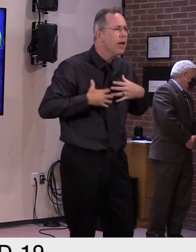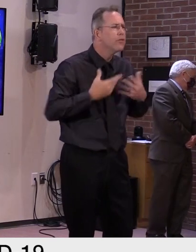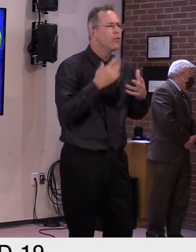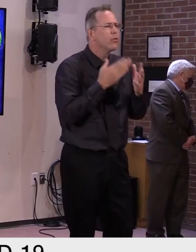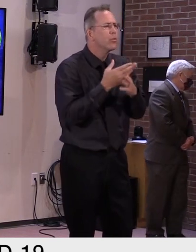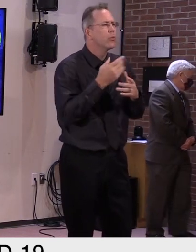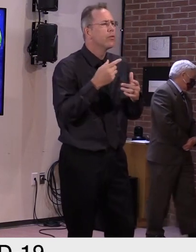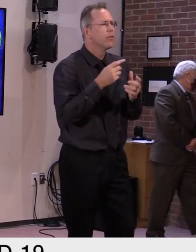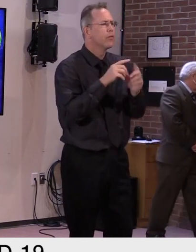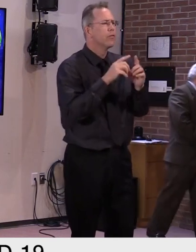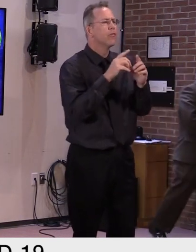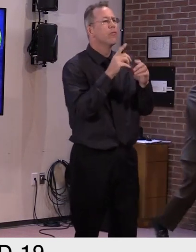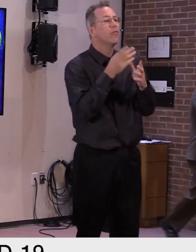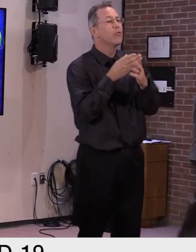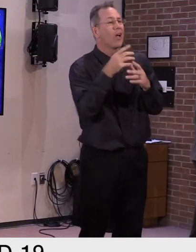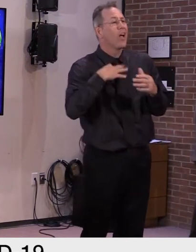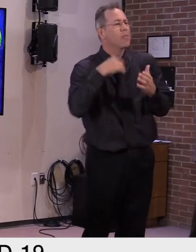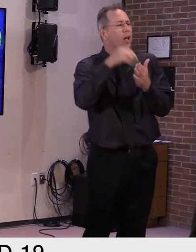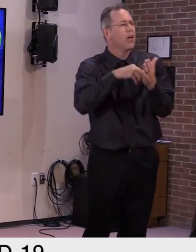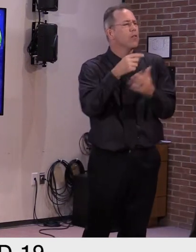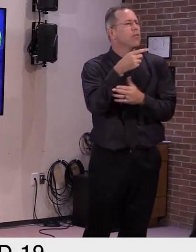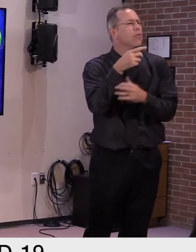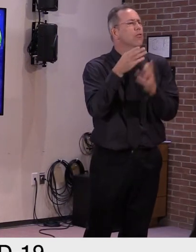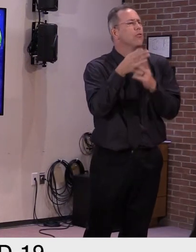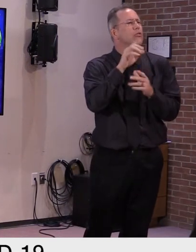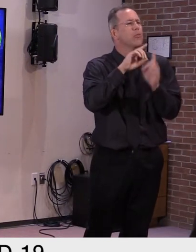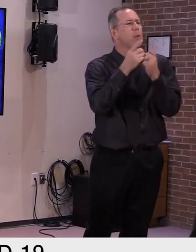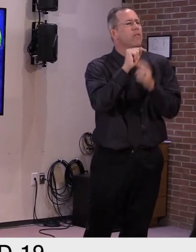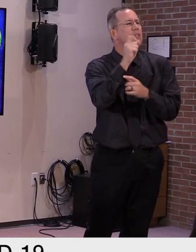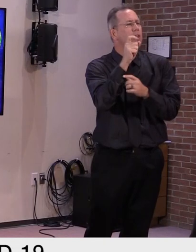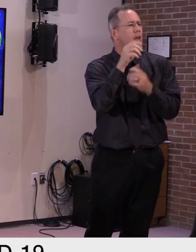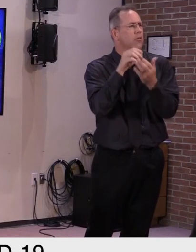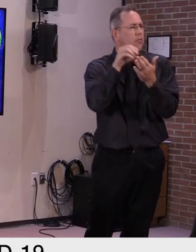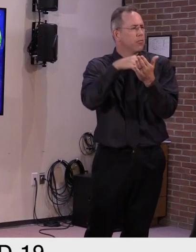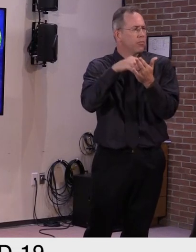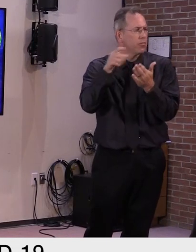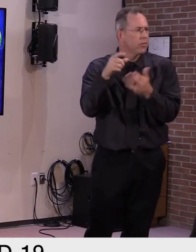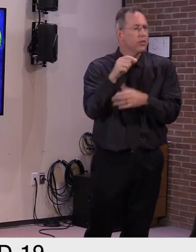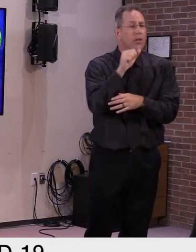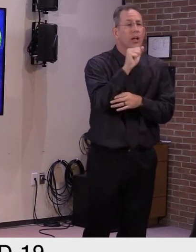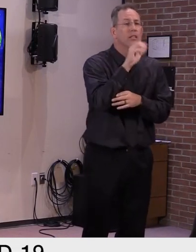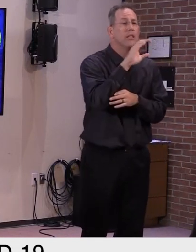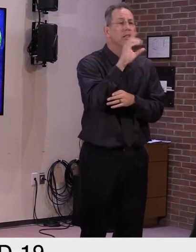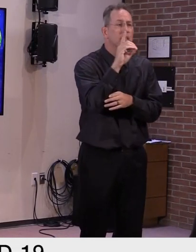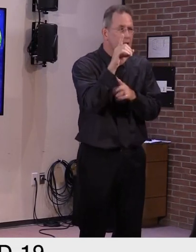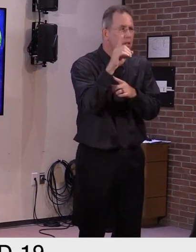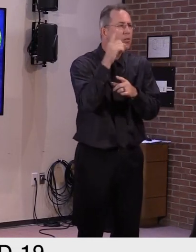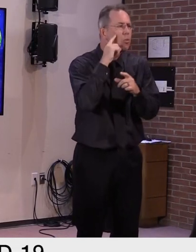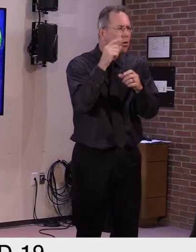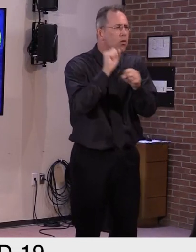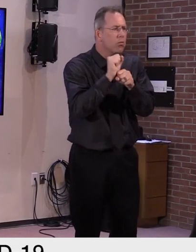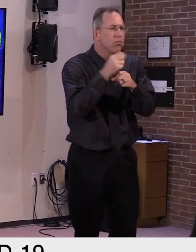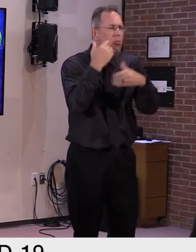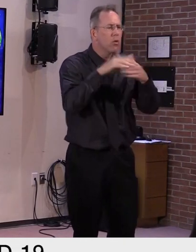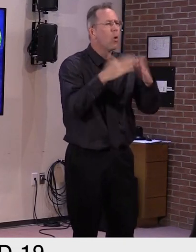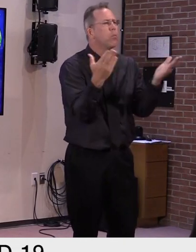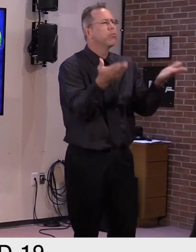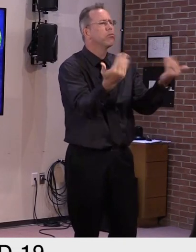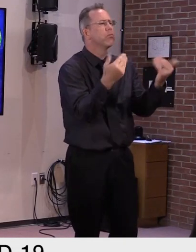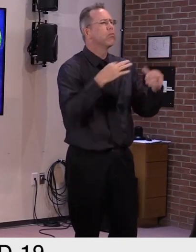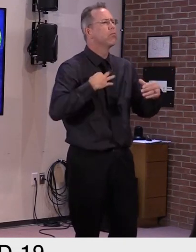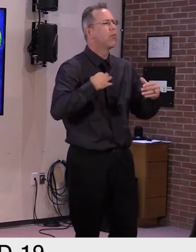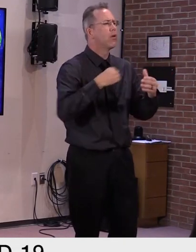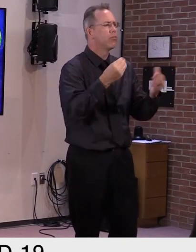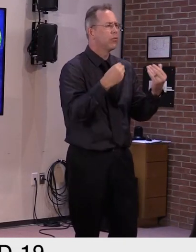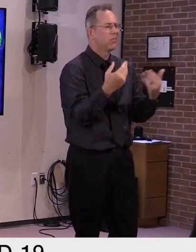30th. ACCD will anticipate opening next Monday and will be open for 2 weeks. The